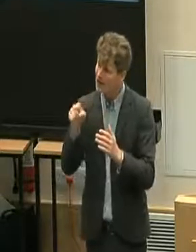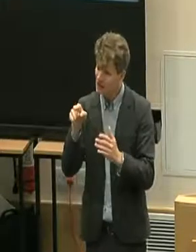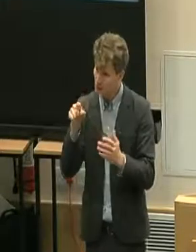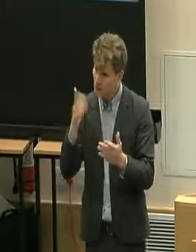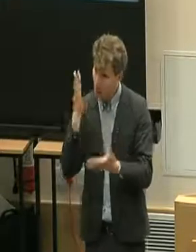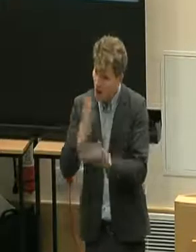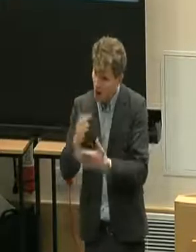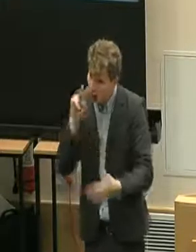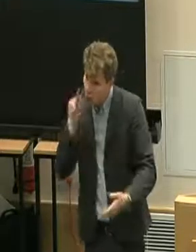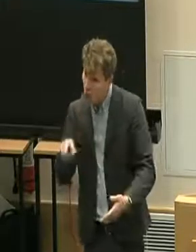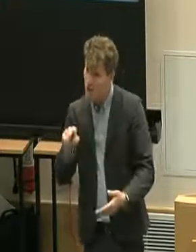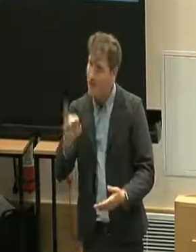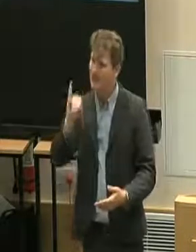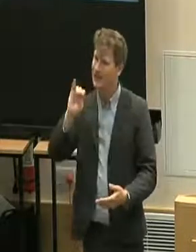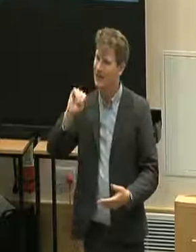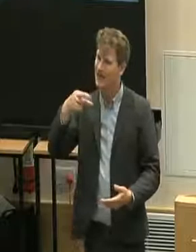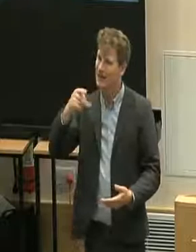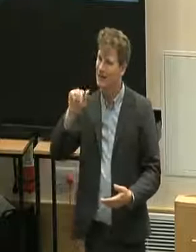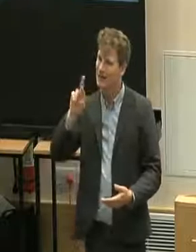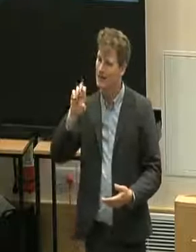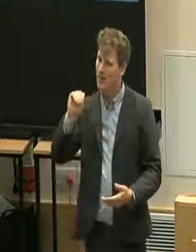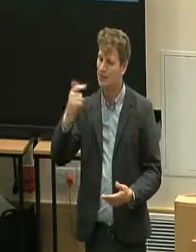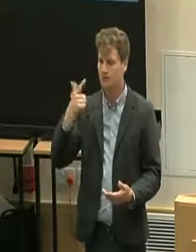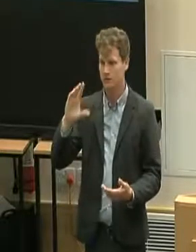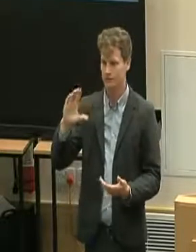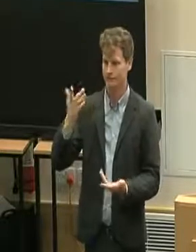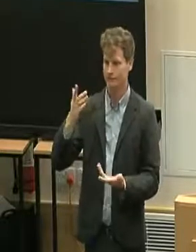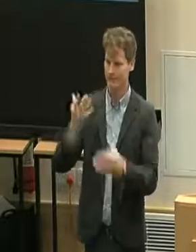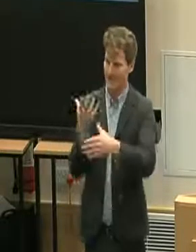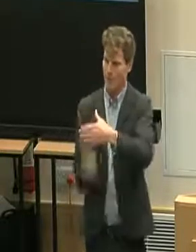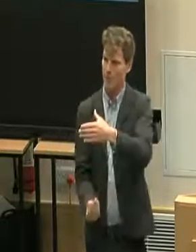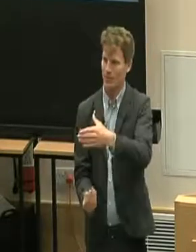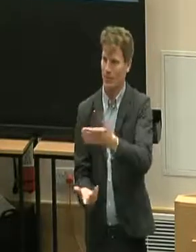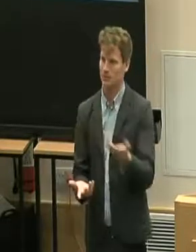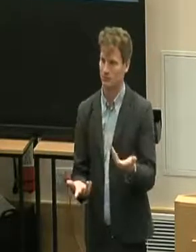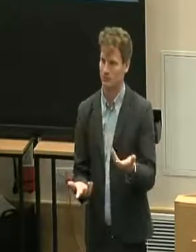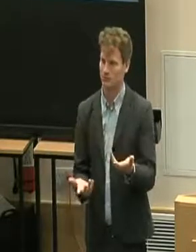reluctance to suggest that interventions such as